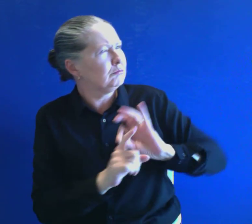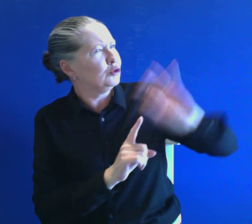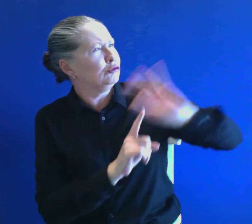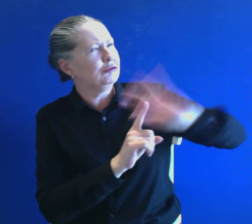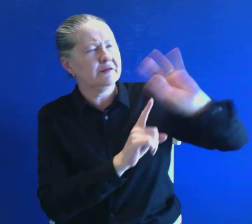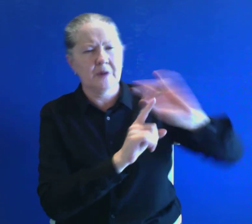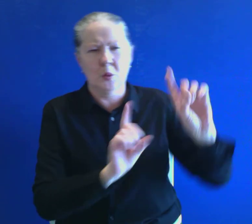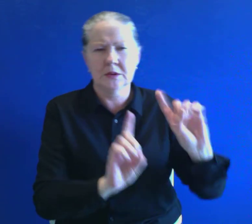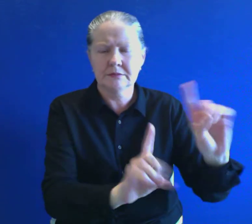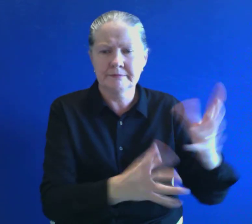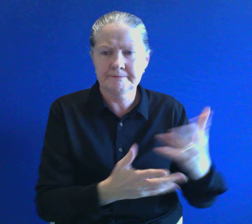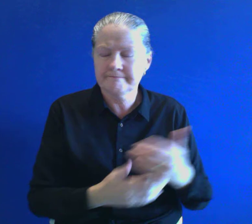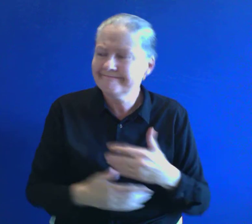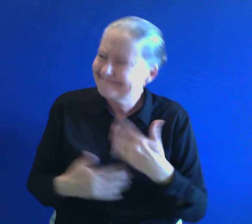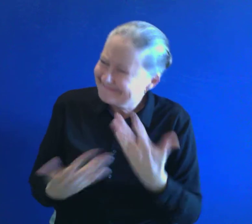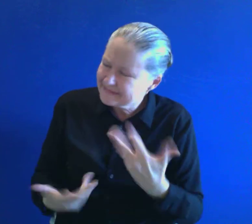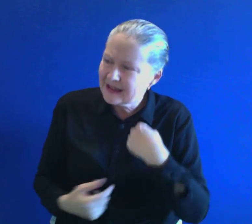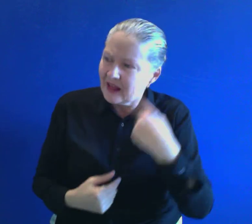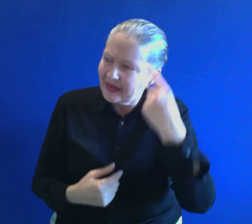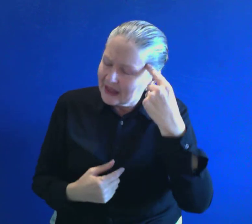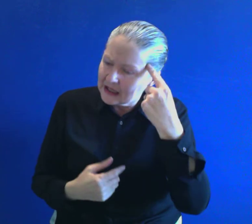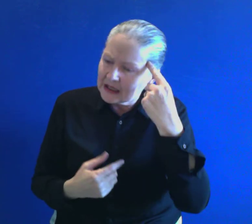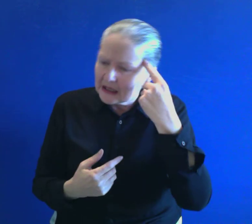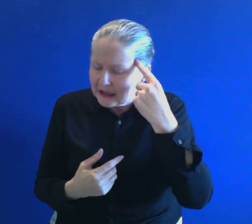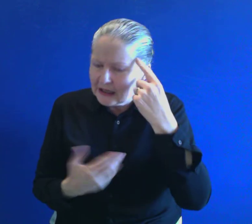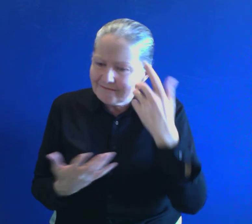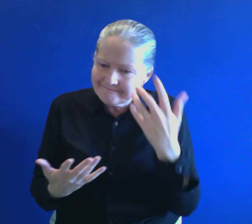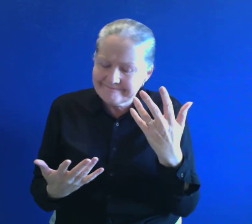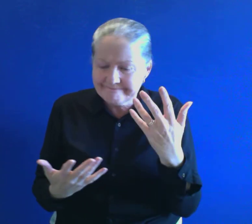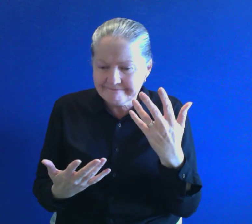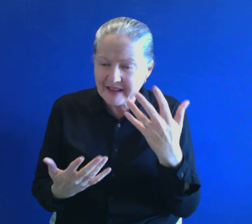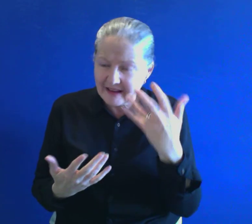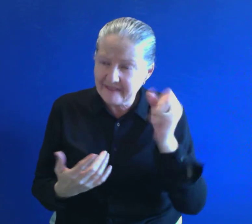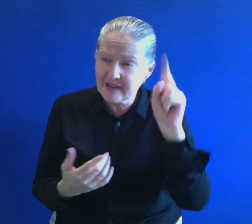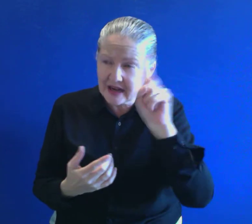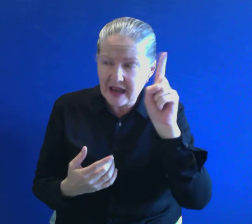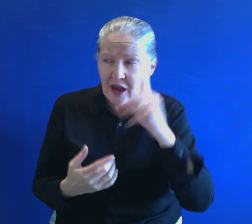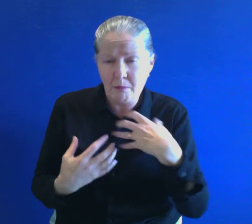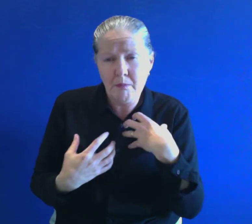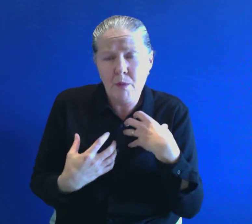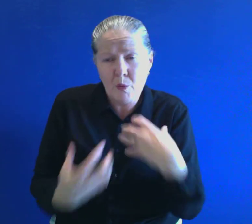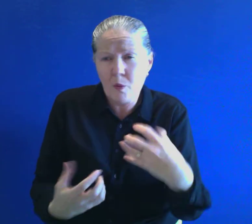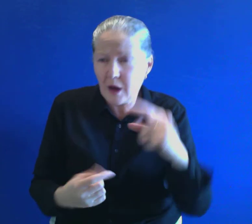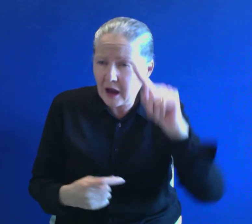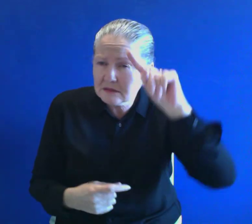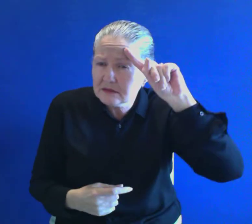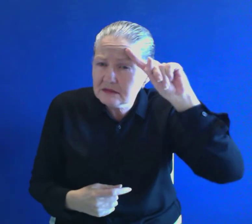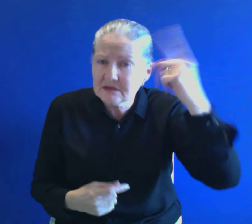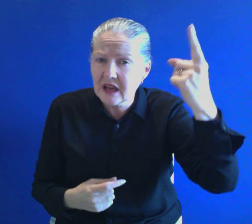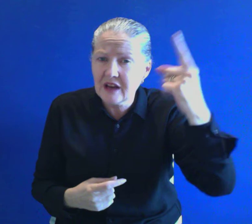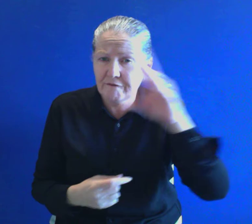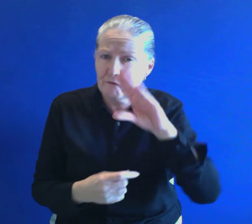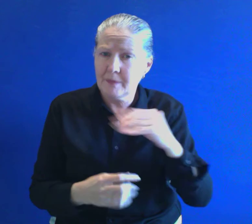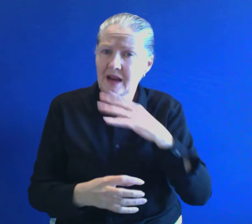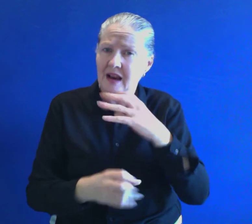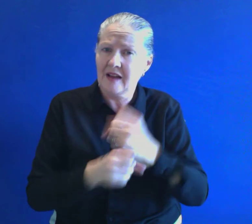Look I think there's been definitely an increase in understanding by government departments and